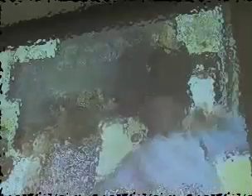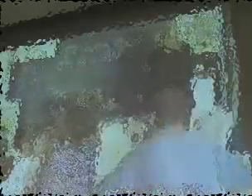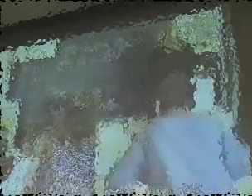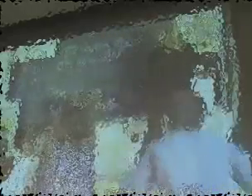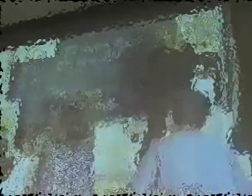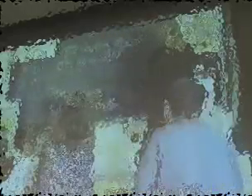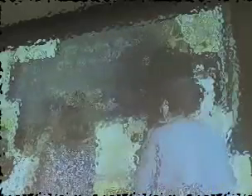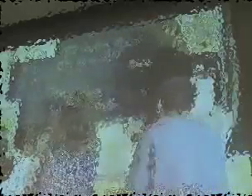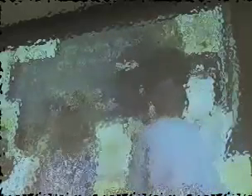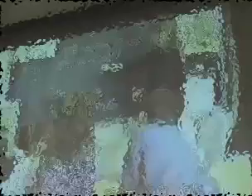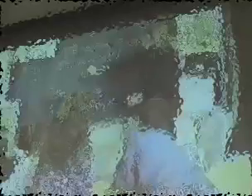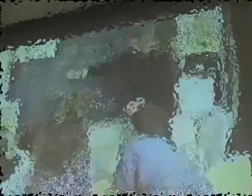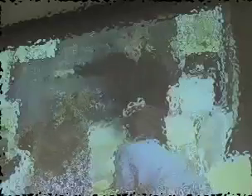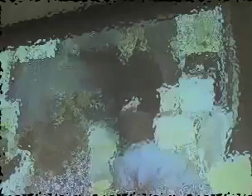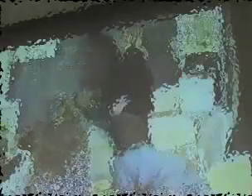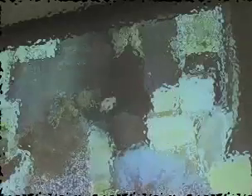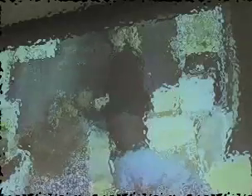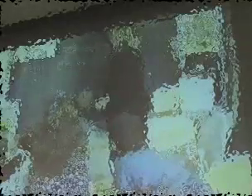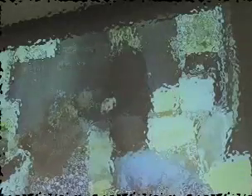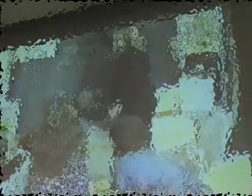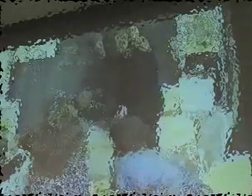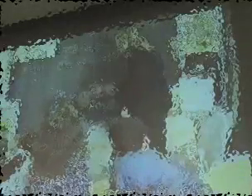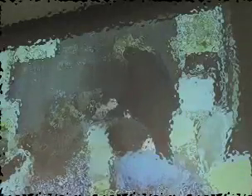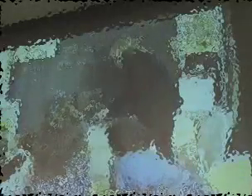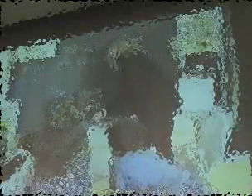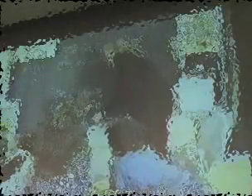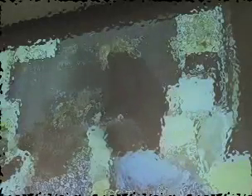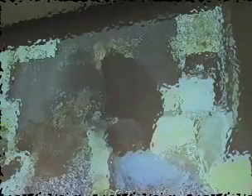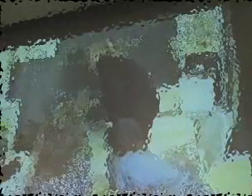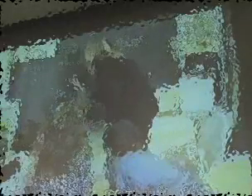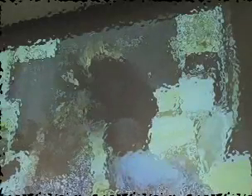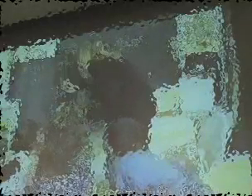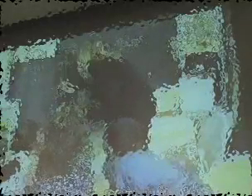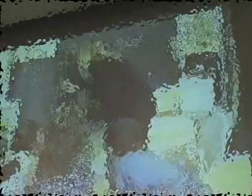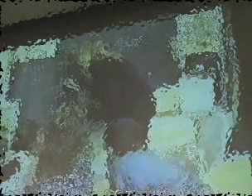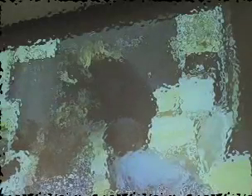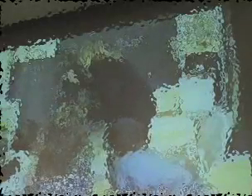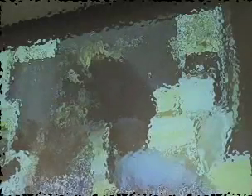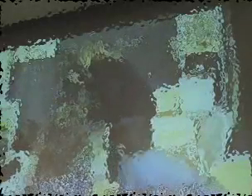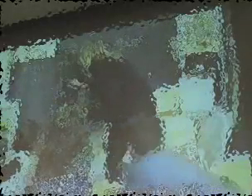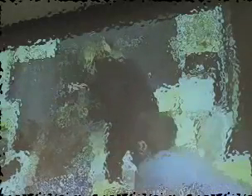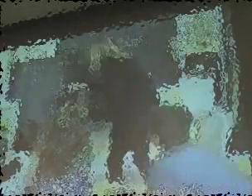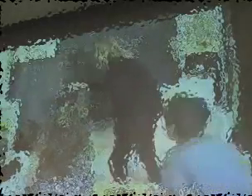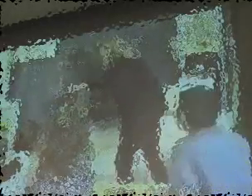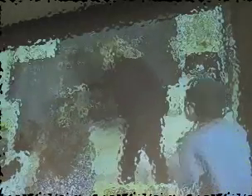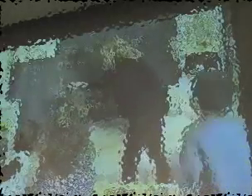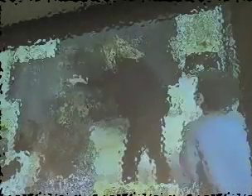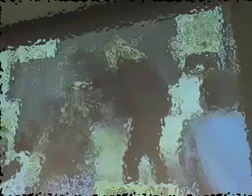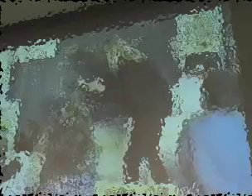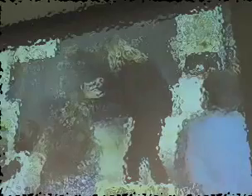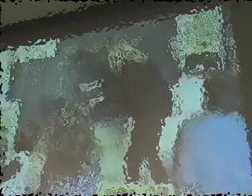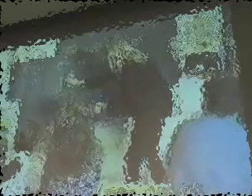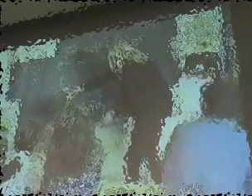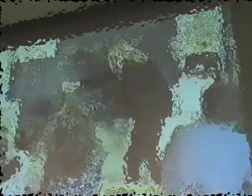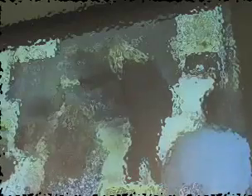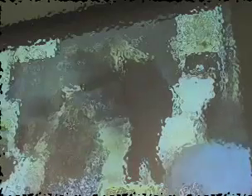kid. This kid's trying to tell him the answer. Hey. Okay, it. Is that the